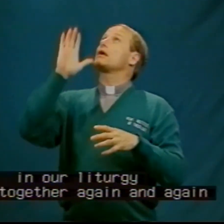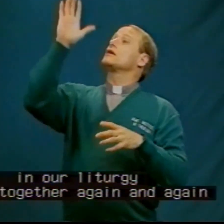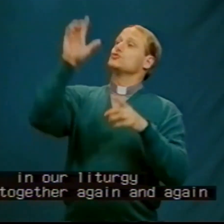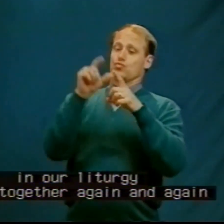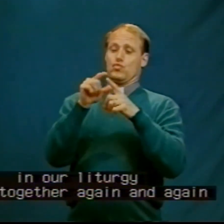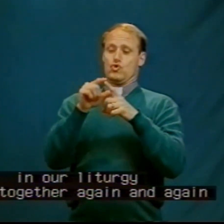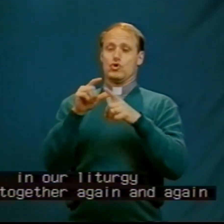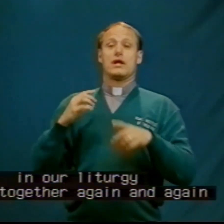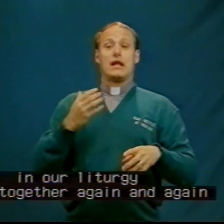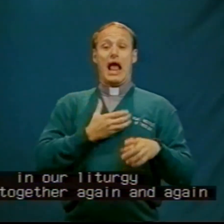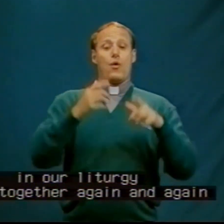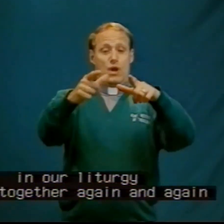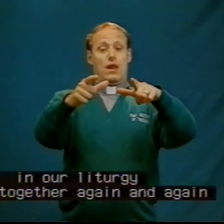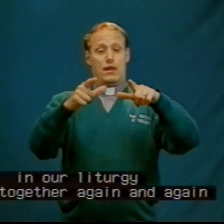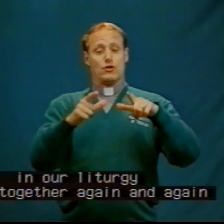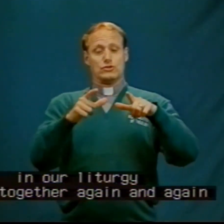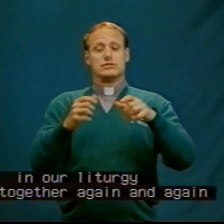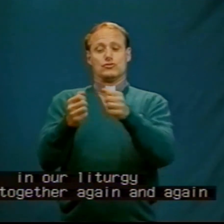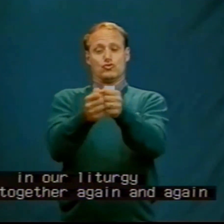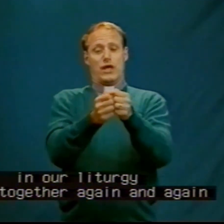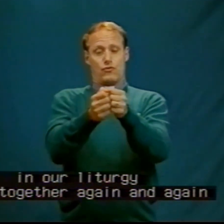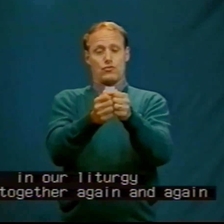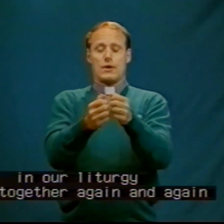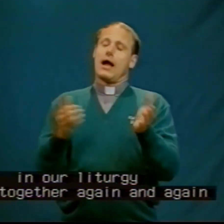and our liturgy together again and again